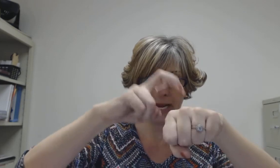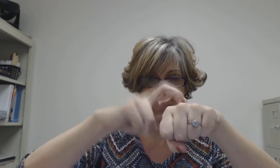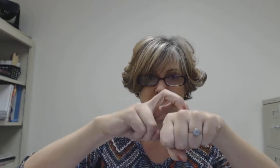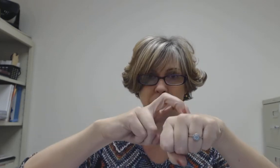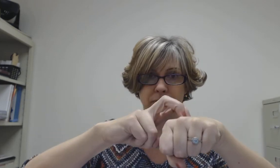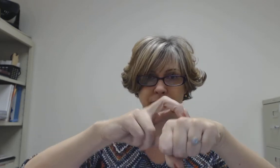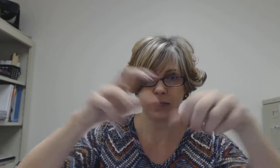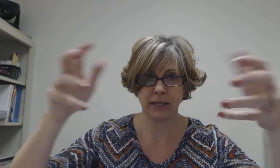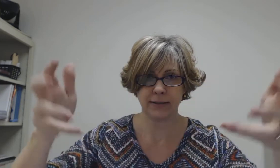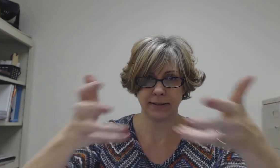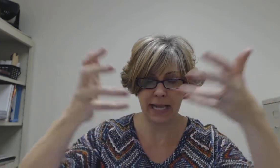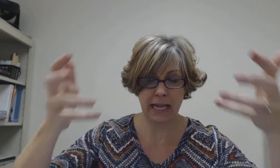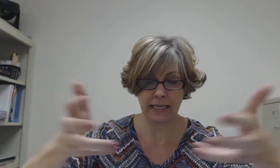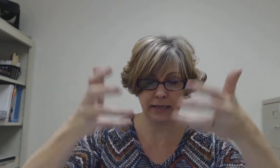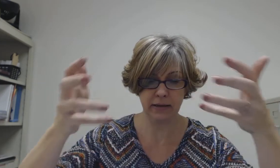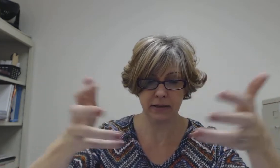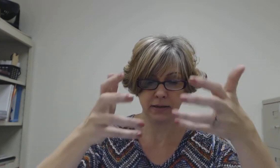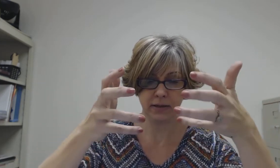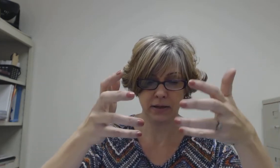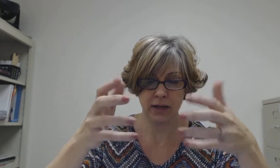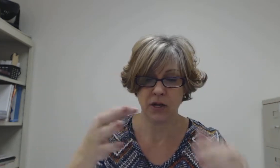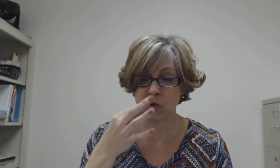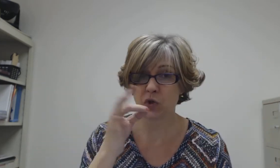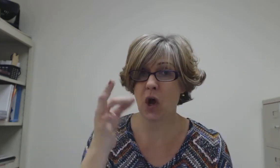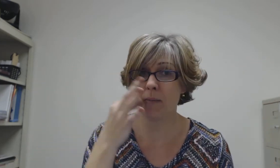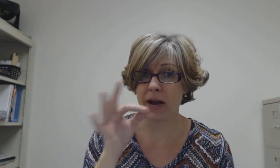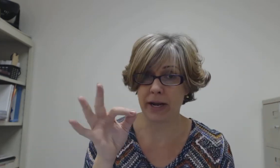potato, salad, strawberry,